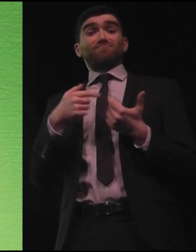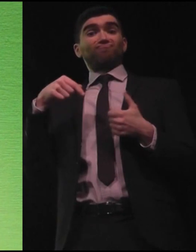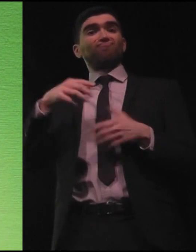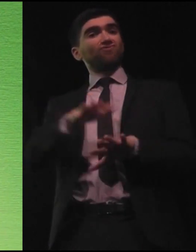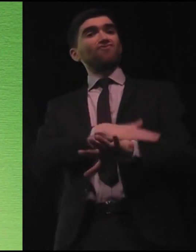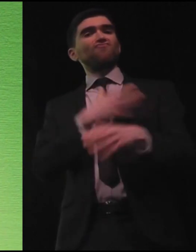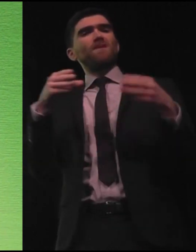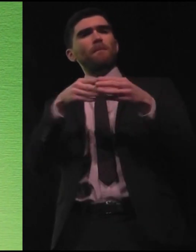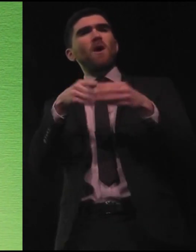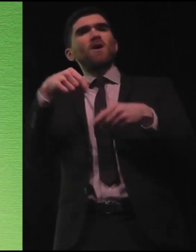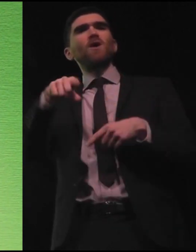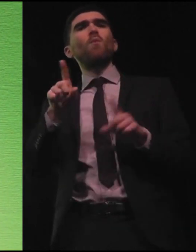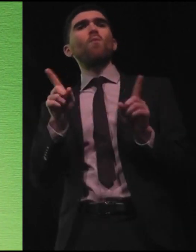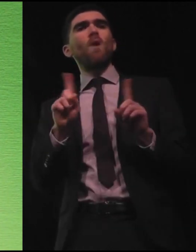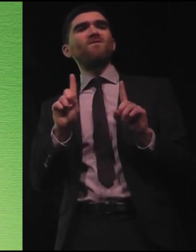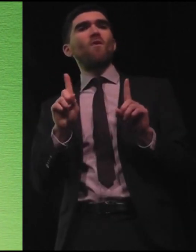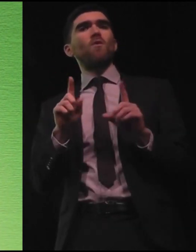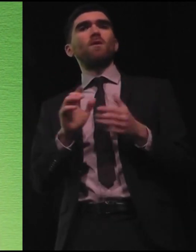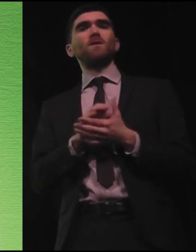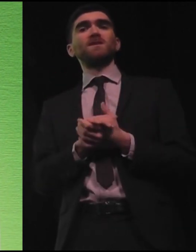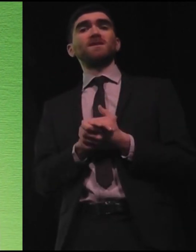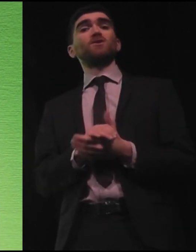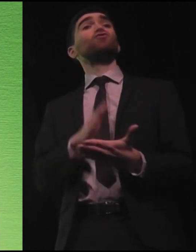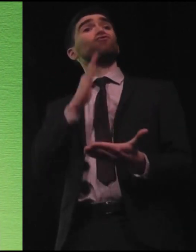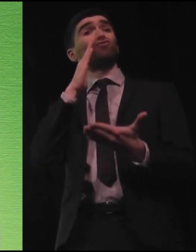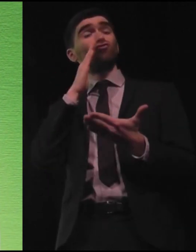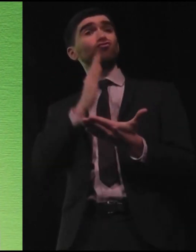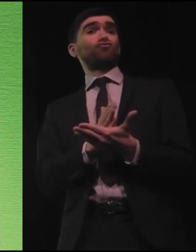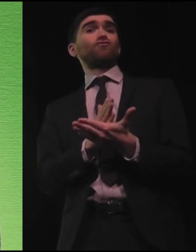should serve people, not rule them.